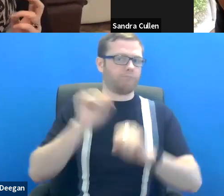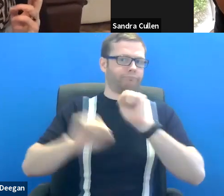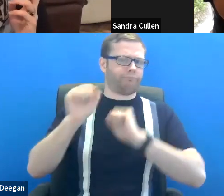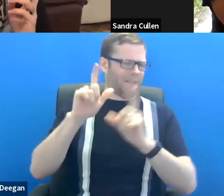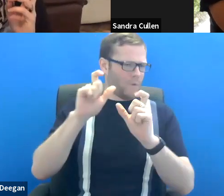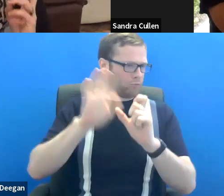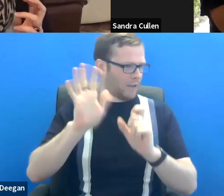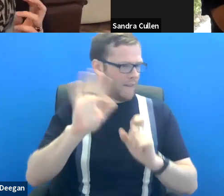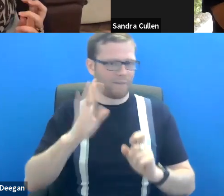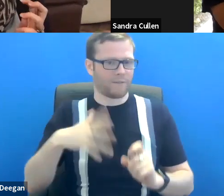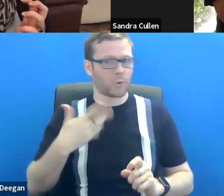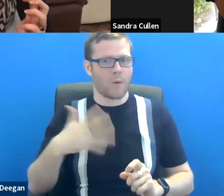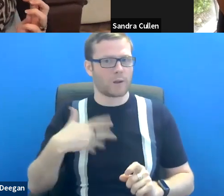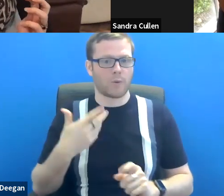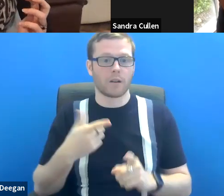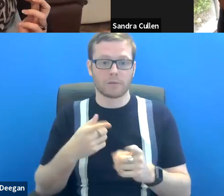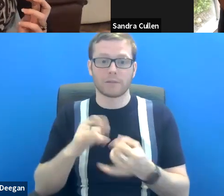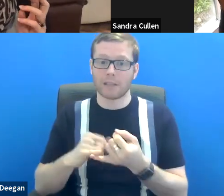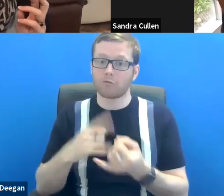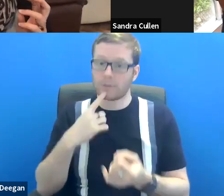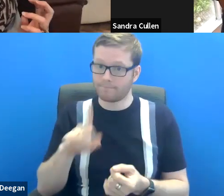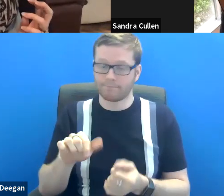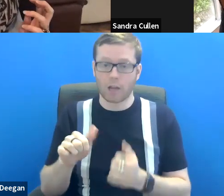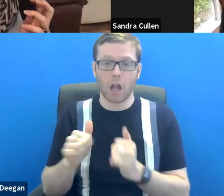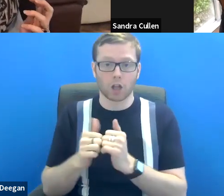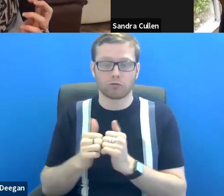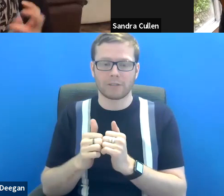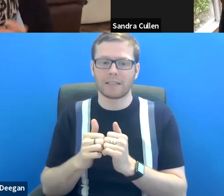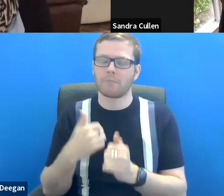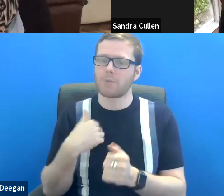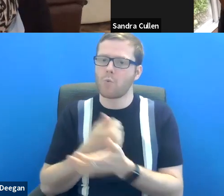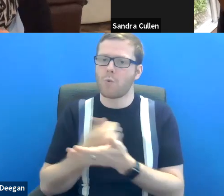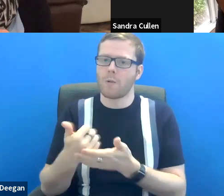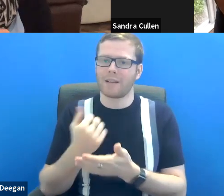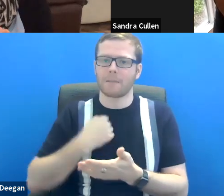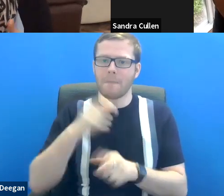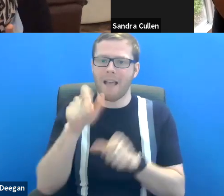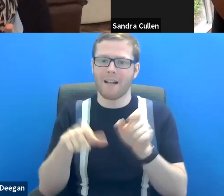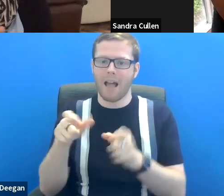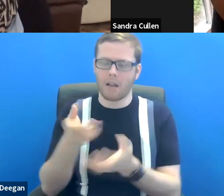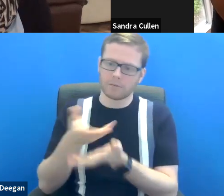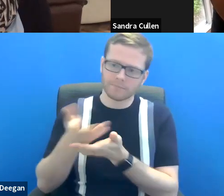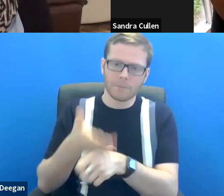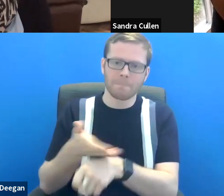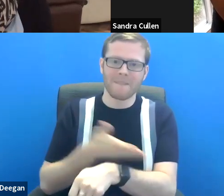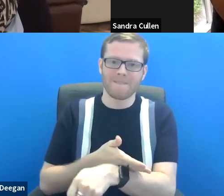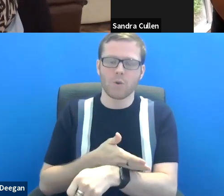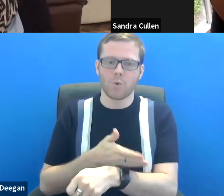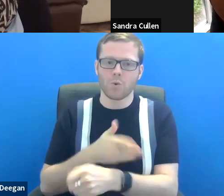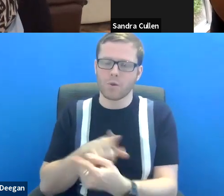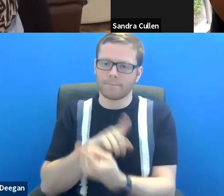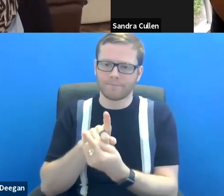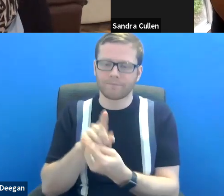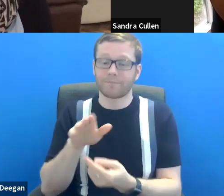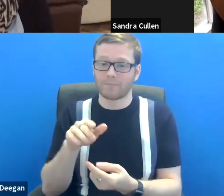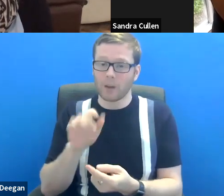no, totally get it. But I do talk to my clients before, and I do tell them that usually I will try